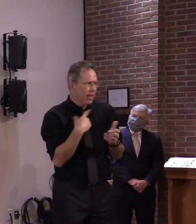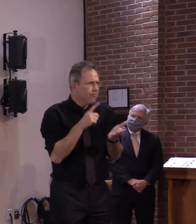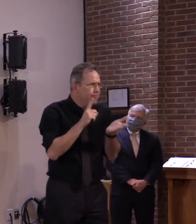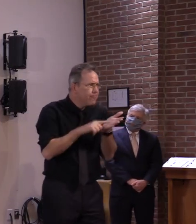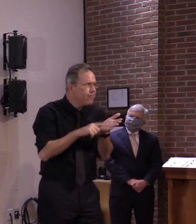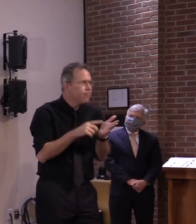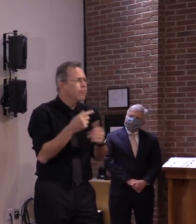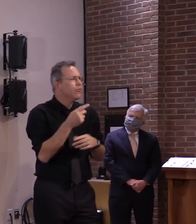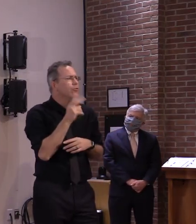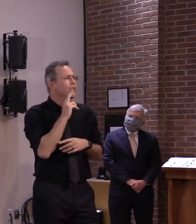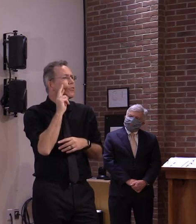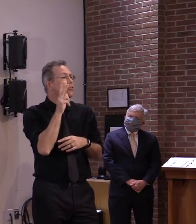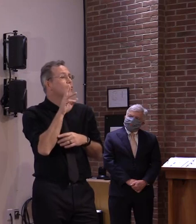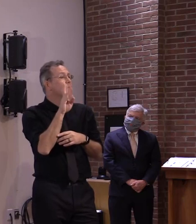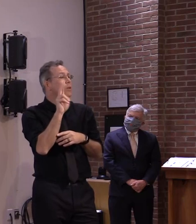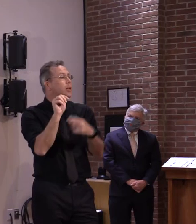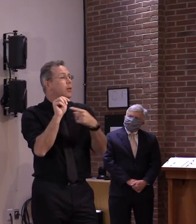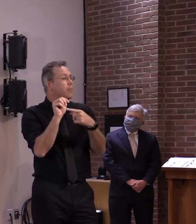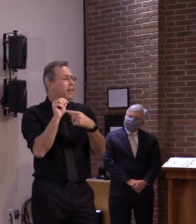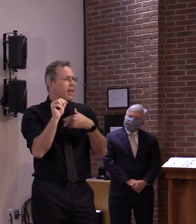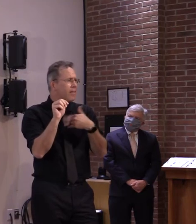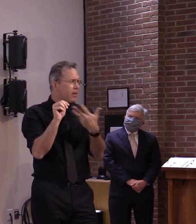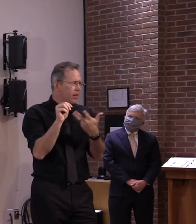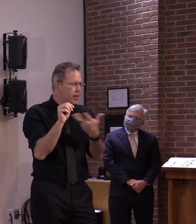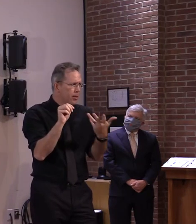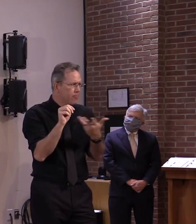has had probably over